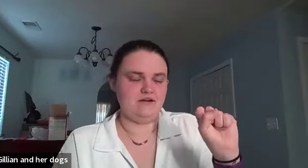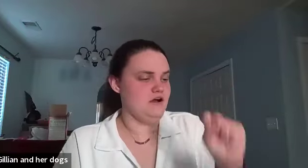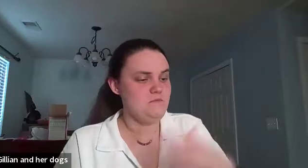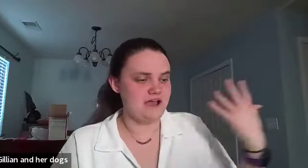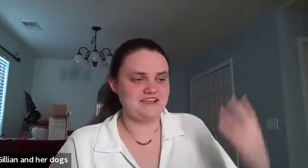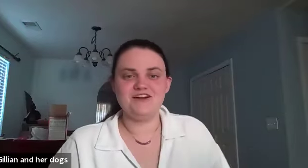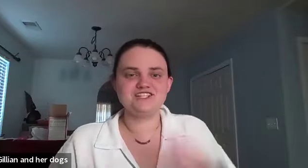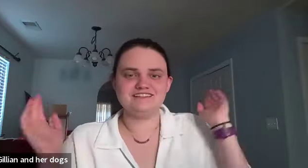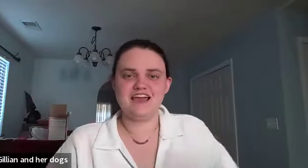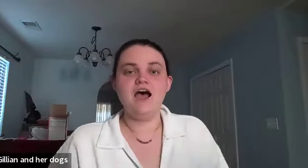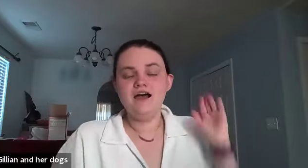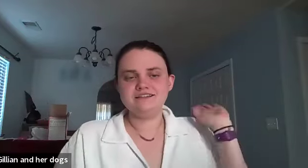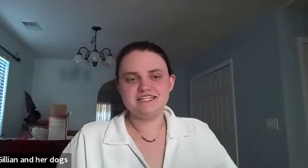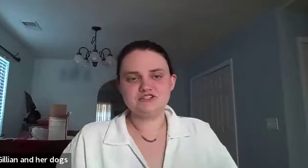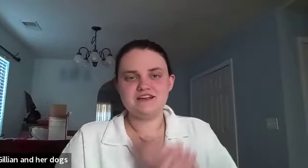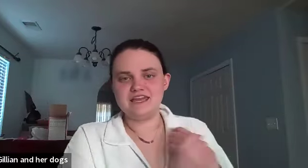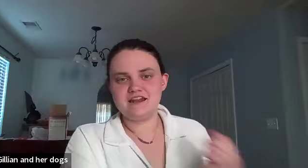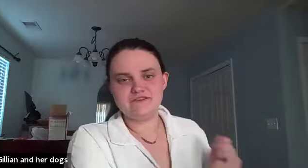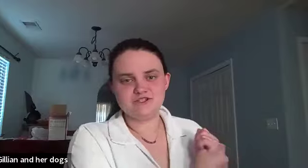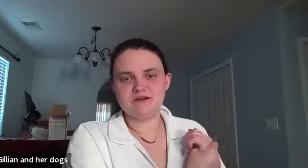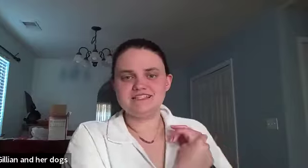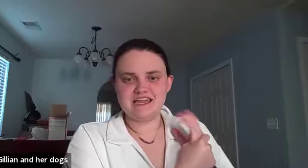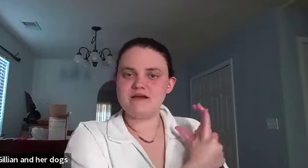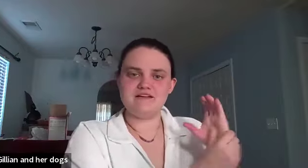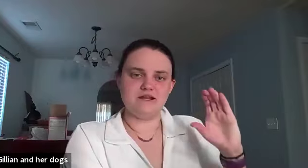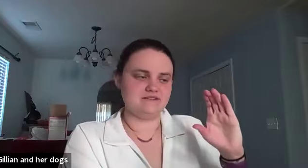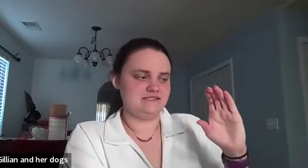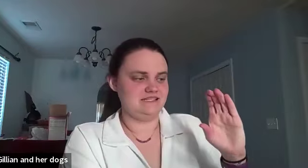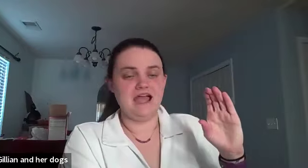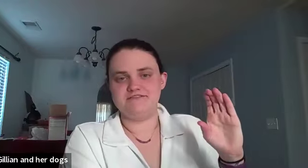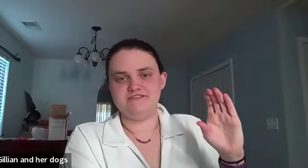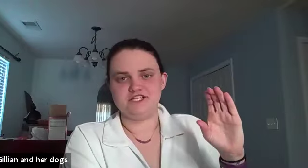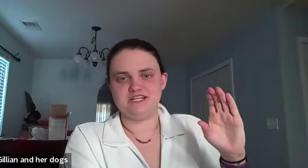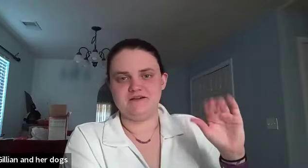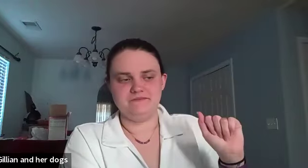Cseal. Oh my gosh. Teacher Tired cannot fingerspell to save my life right now. See, I have to finish it now.